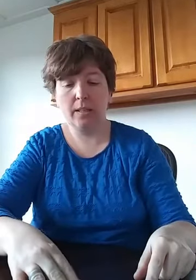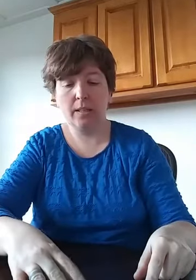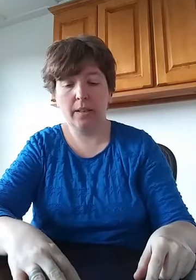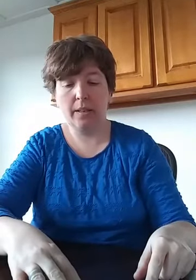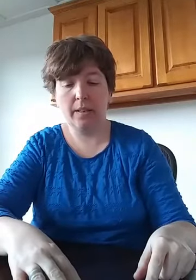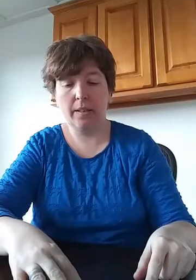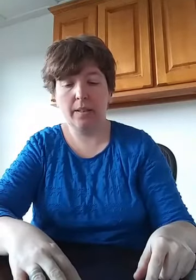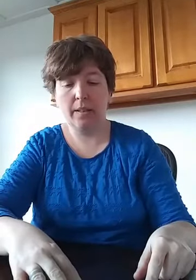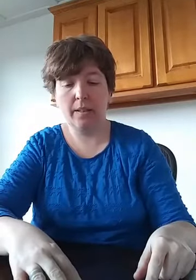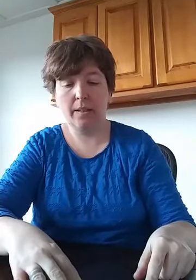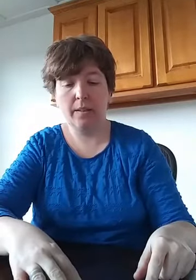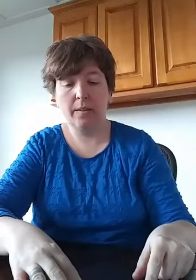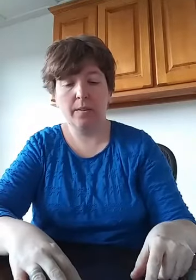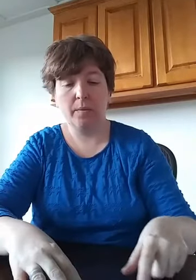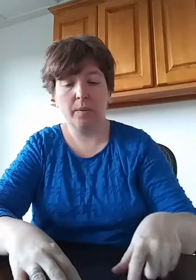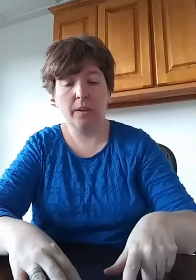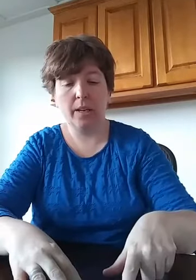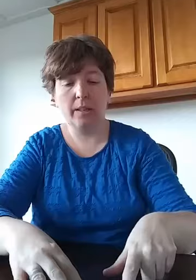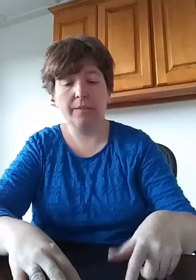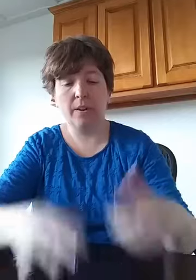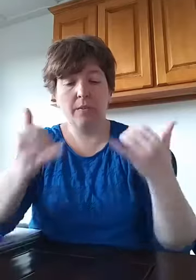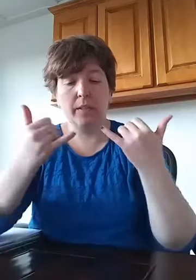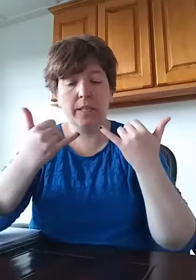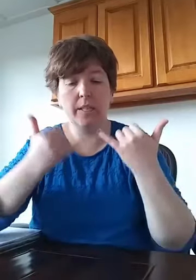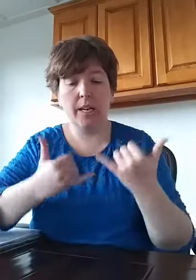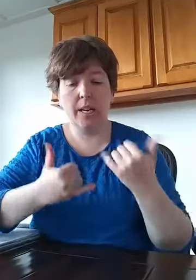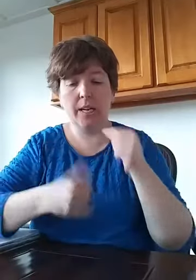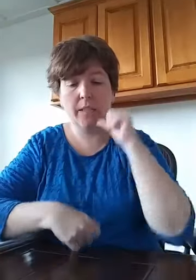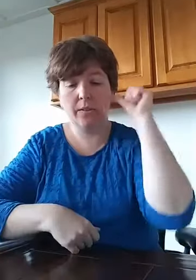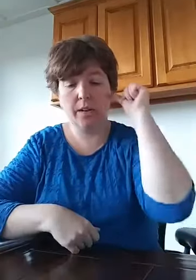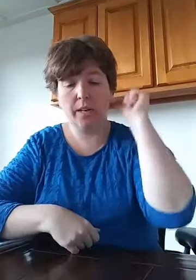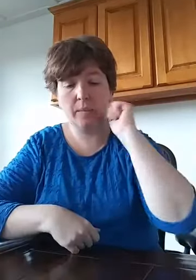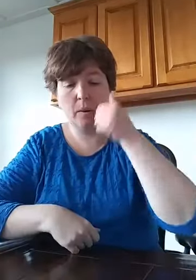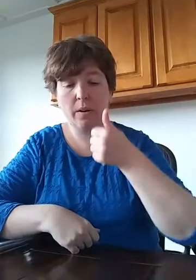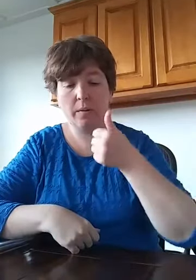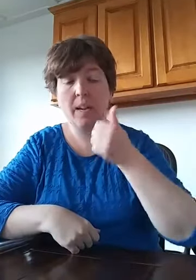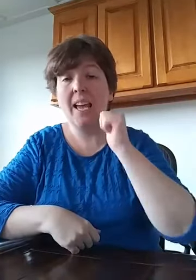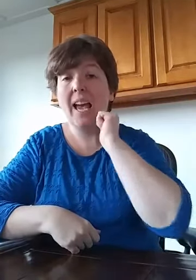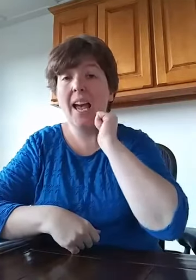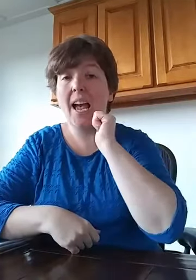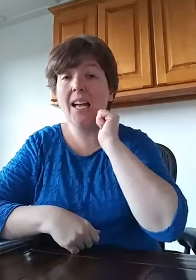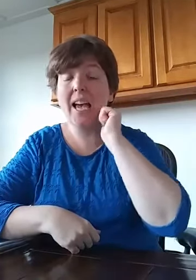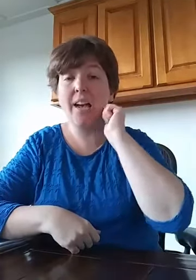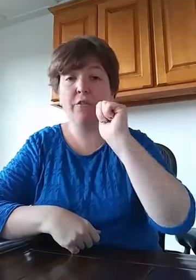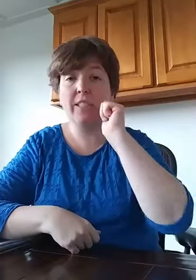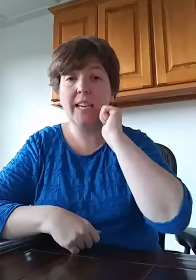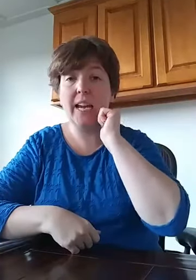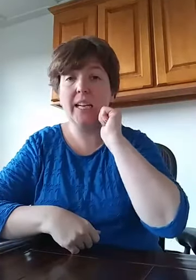Let's see. Where did I leave off? We did today, yesterday, tomorrow. Every day